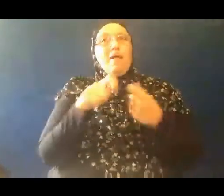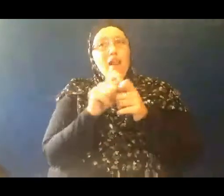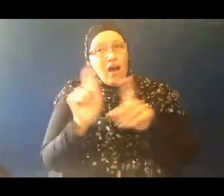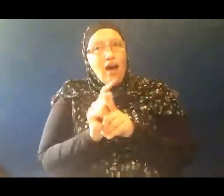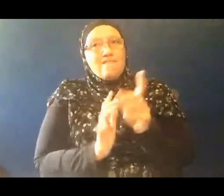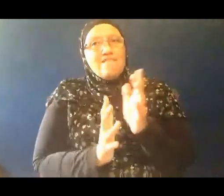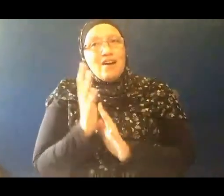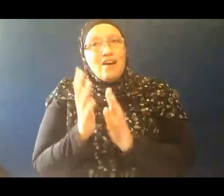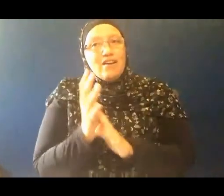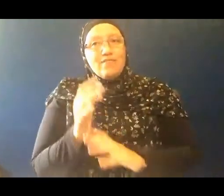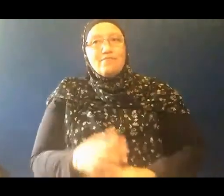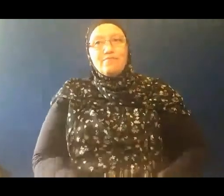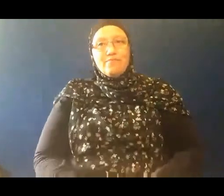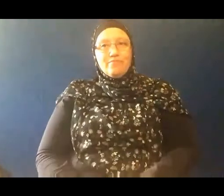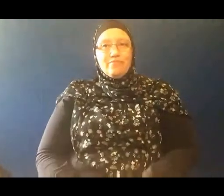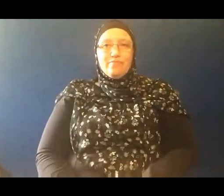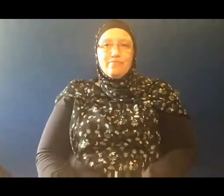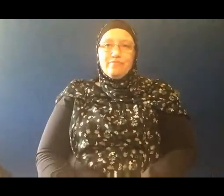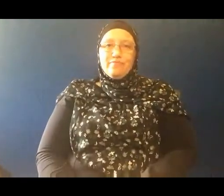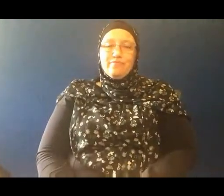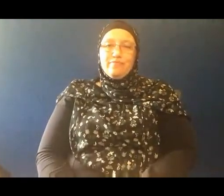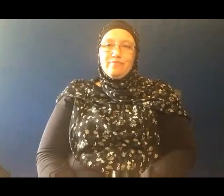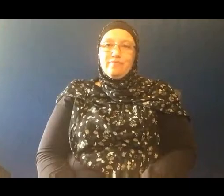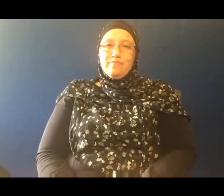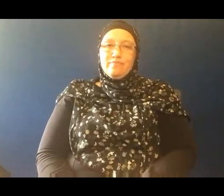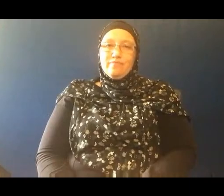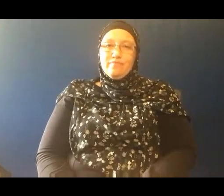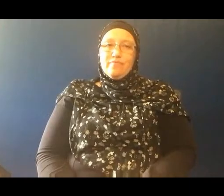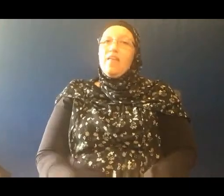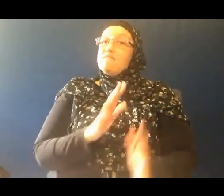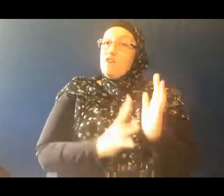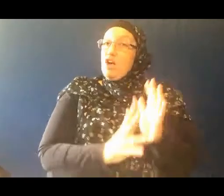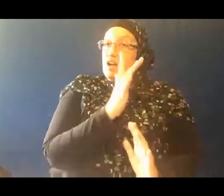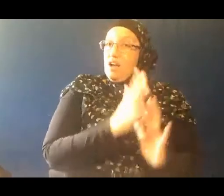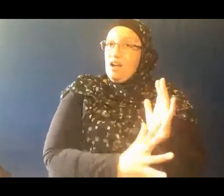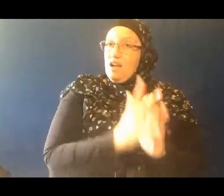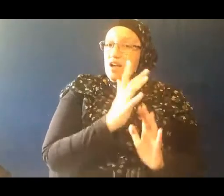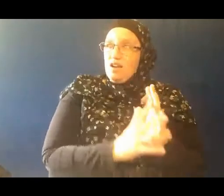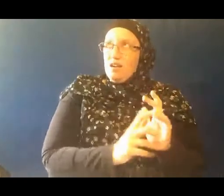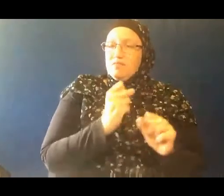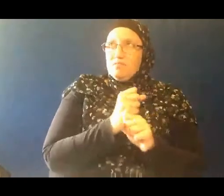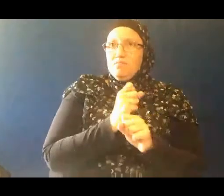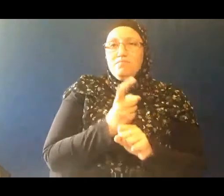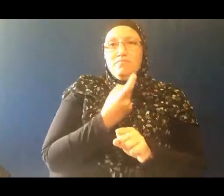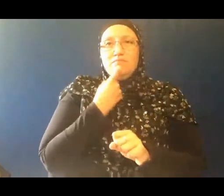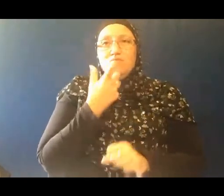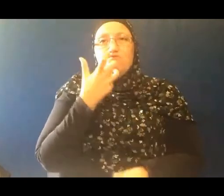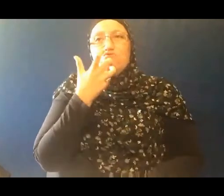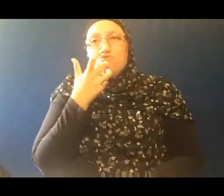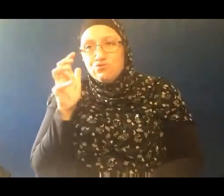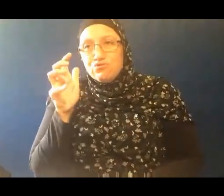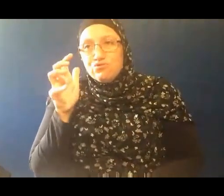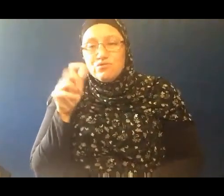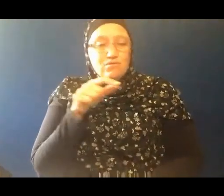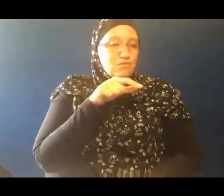The fire burns, this piece of metal also burns. The fire is reddish, this piece of metal,